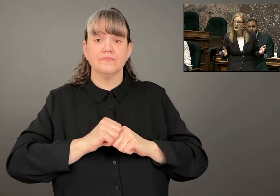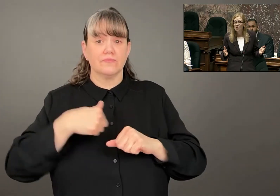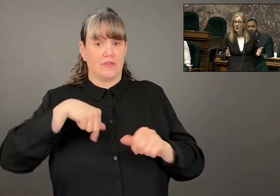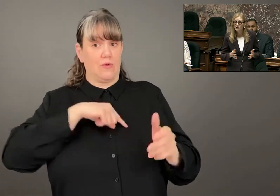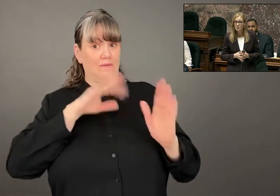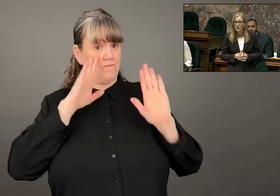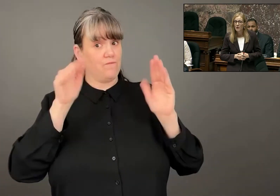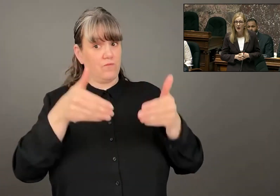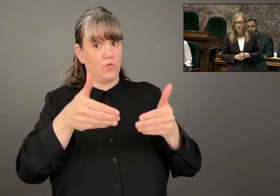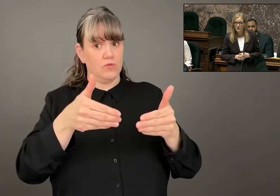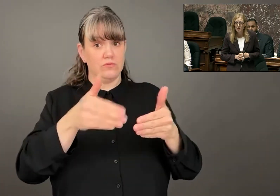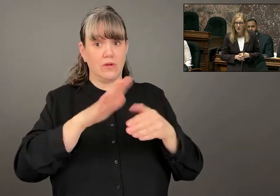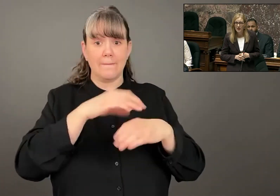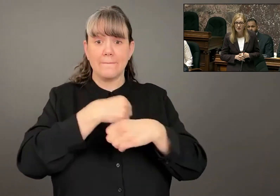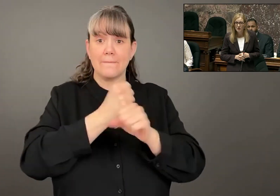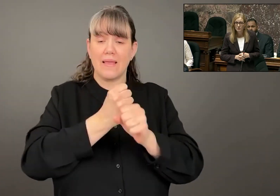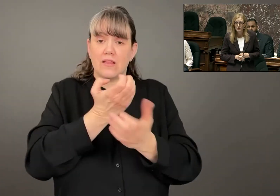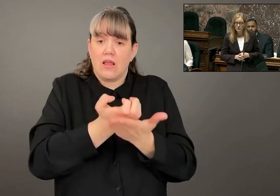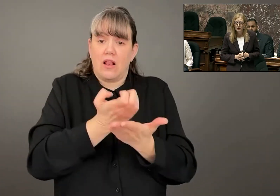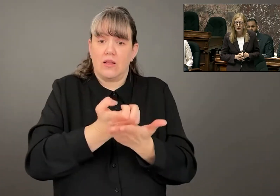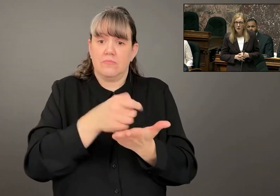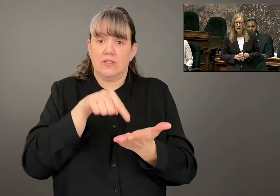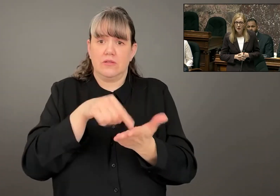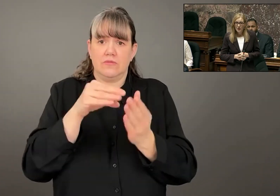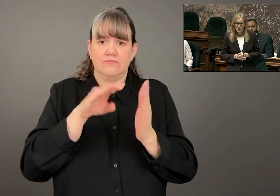You asked the question, member, I'm giving you an answer.